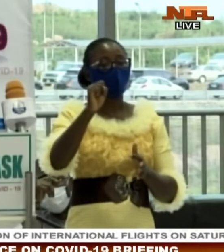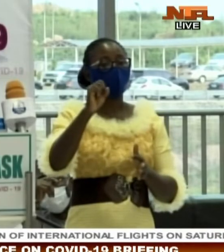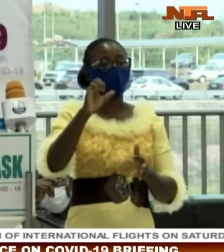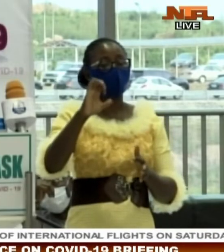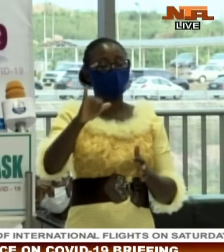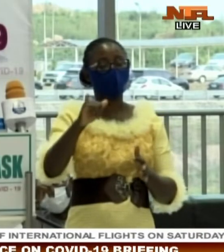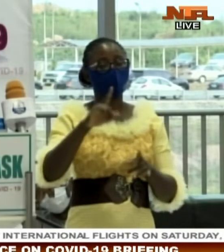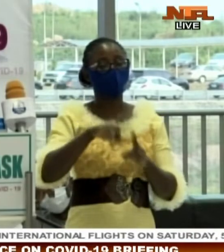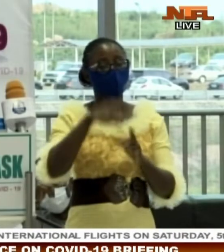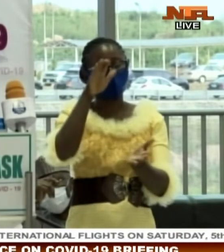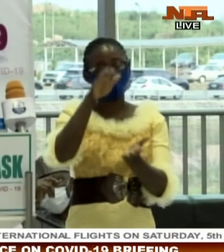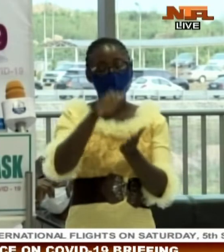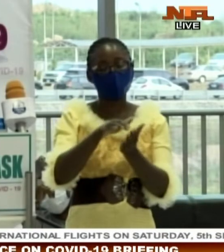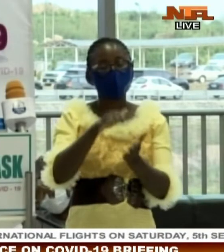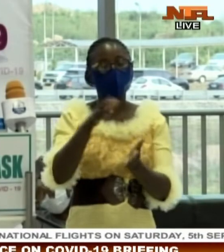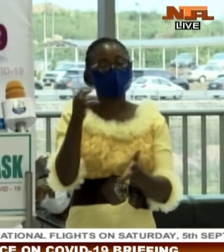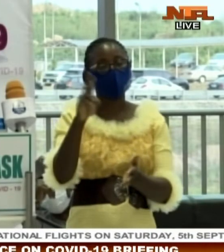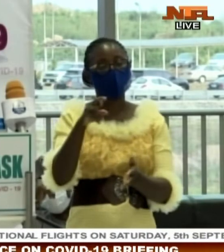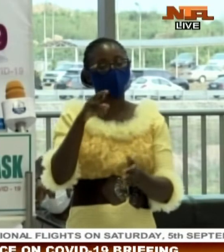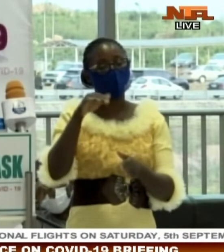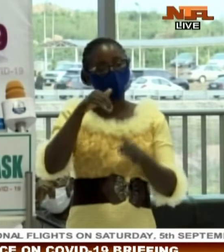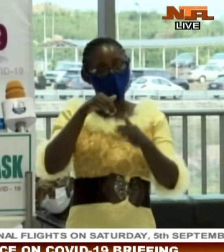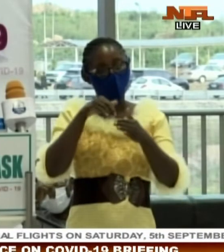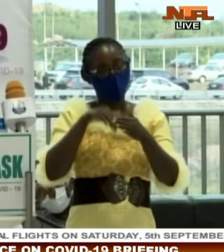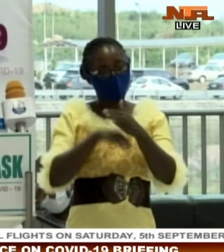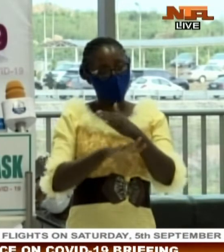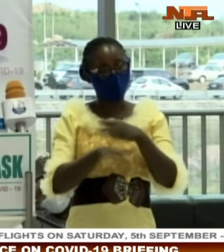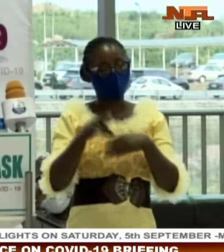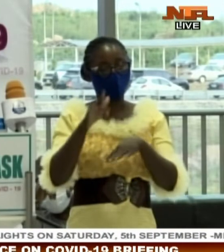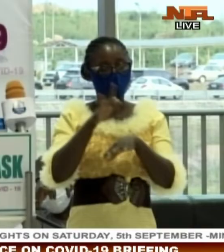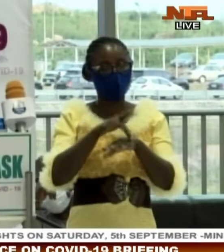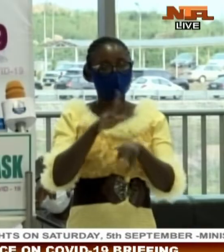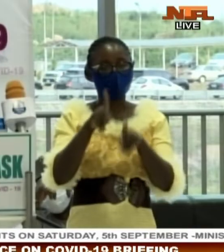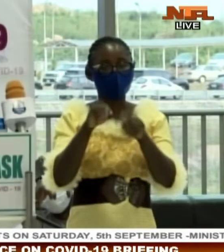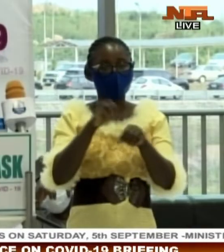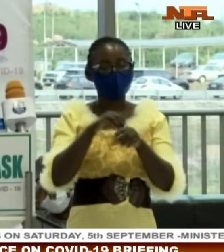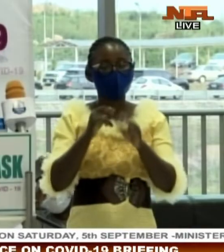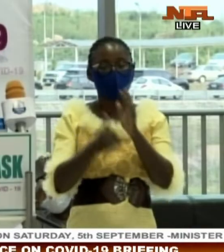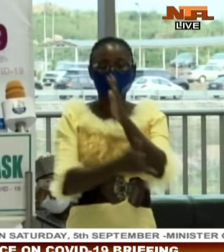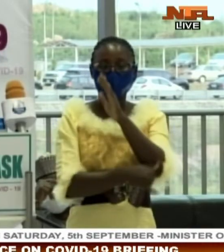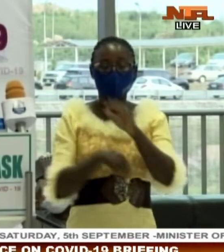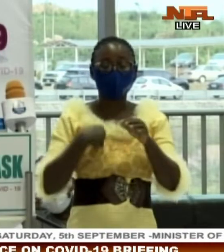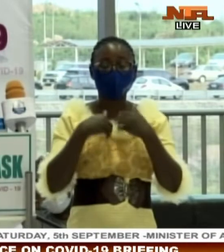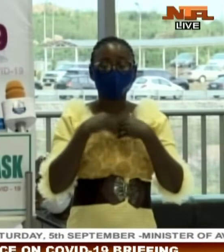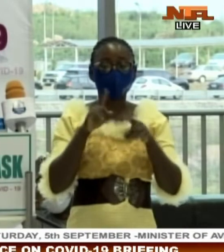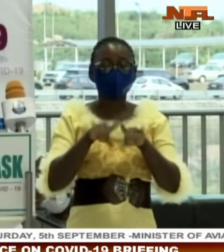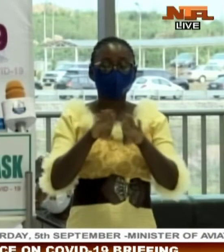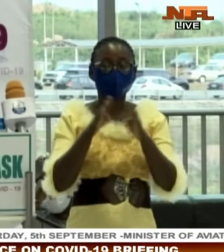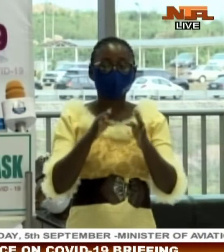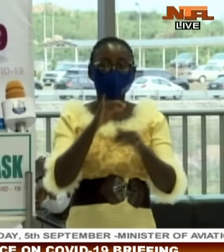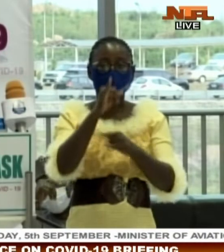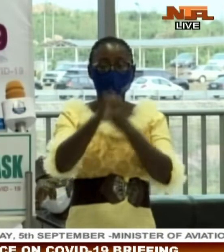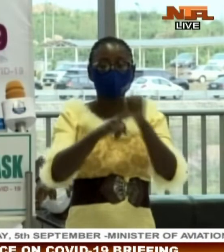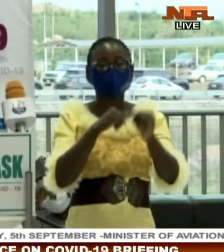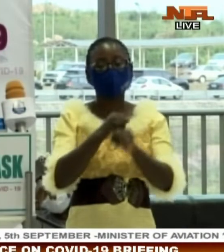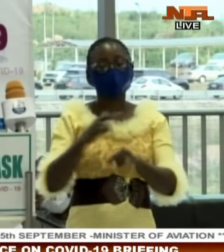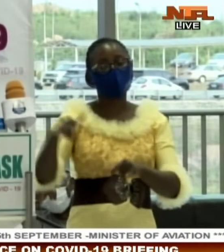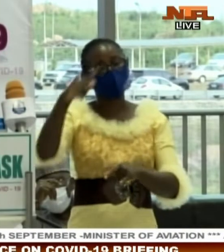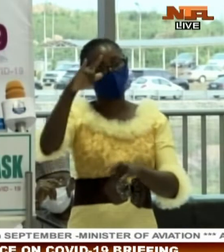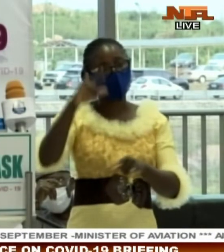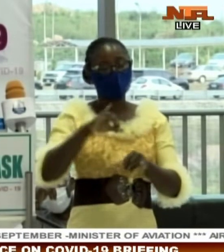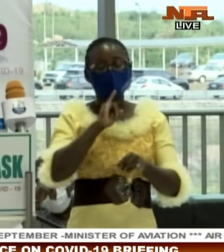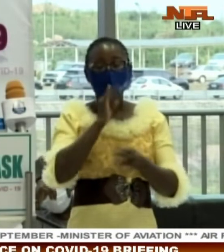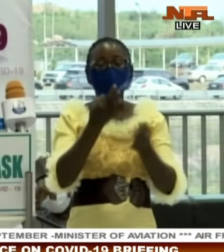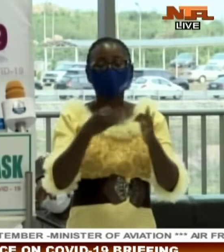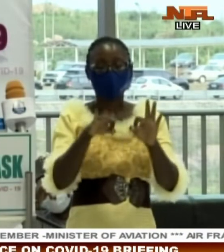we minimize any risk of transmission. We have to open the international airspace because this is really critical for our